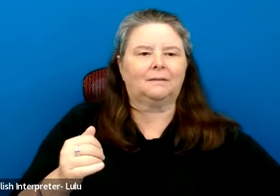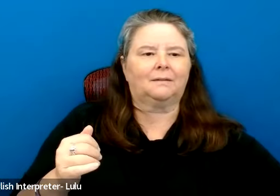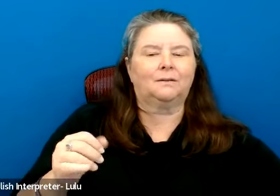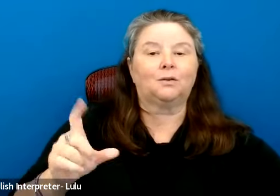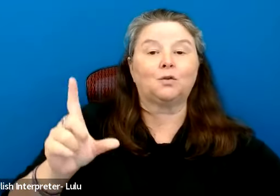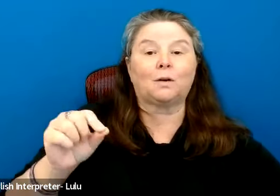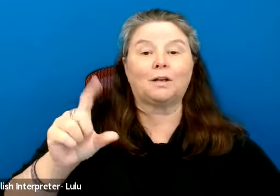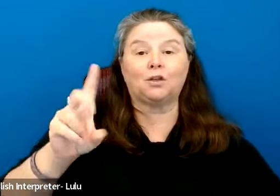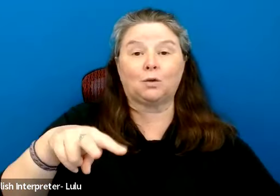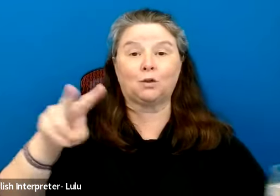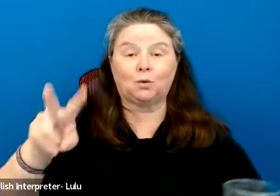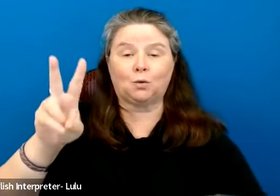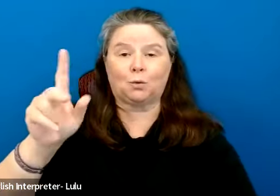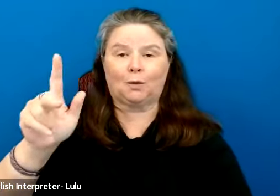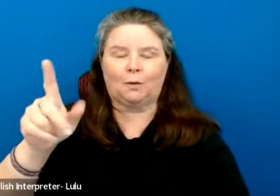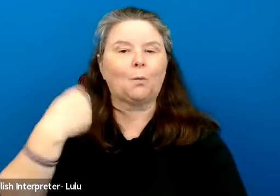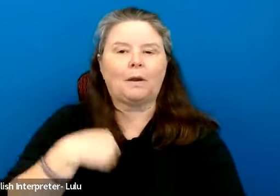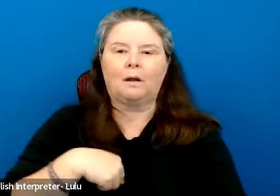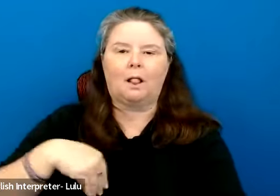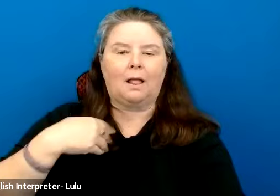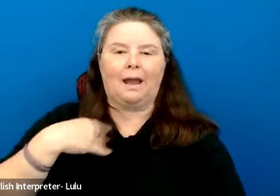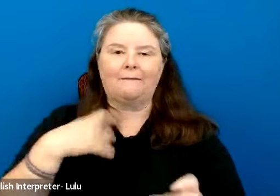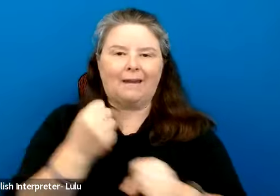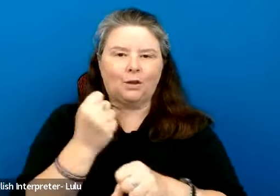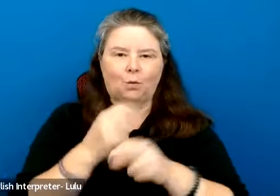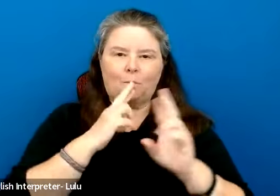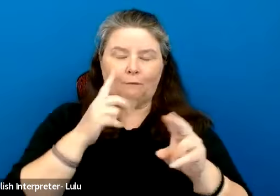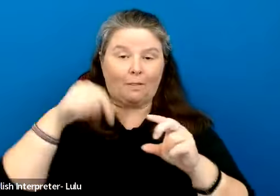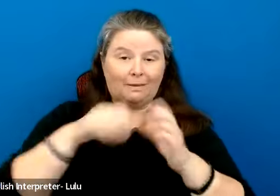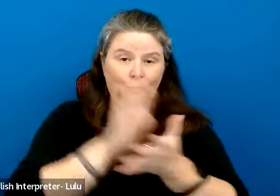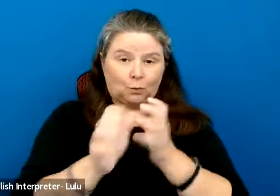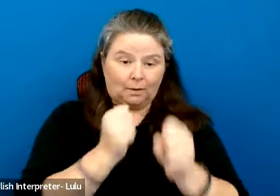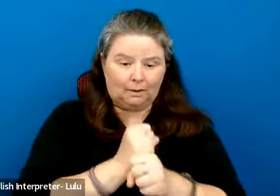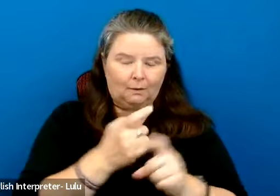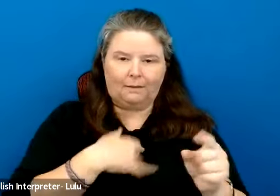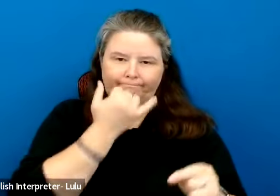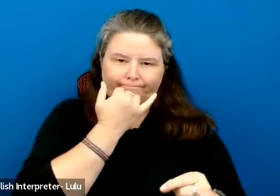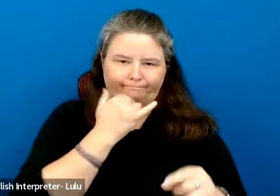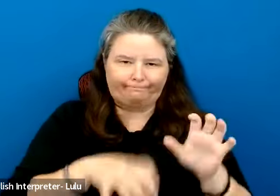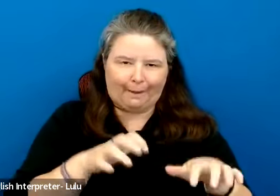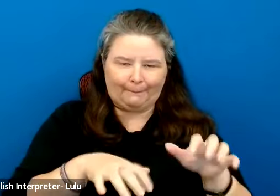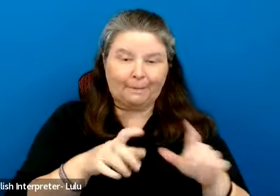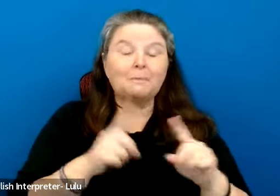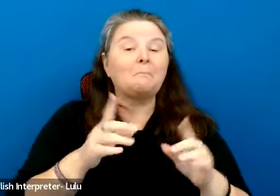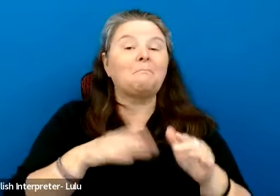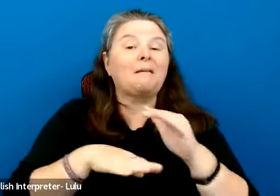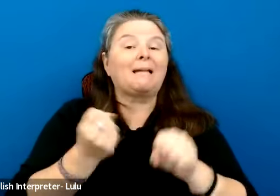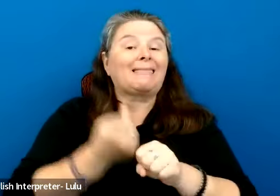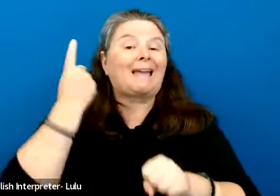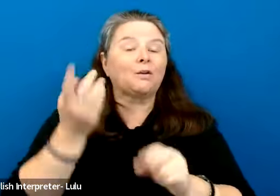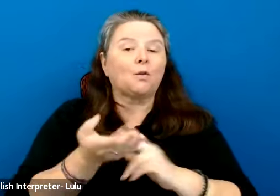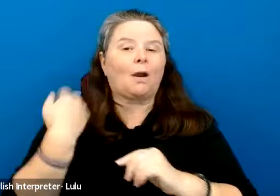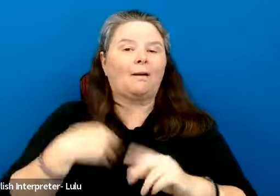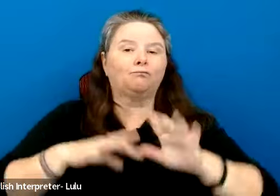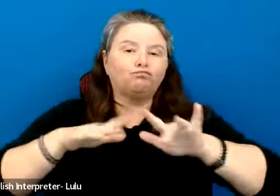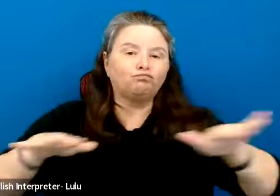2022-23 annual report. So we do not have the annual report for this school year. I apologize. That's a typo. Basically, last year, through our various